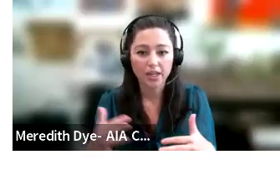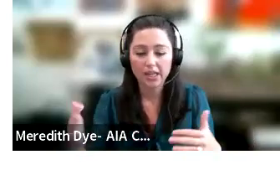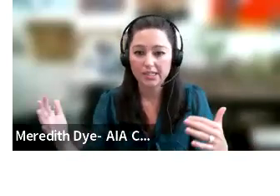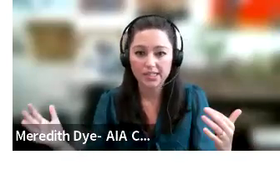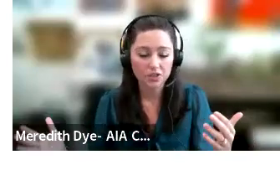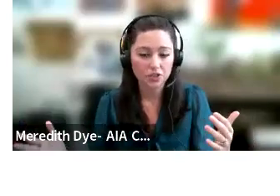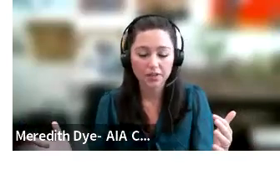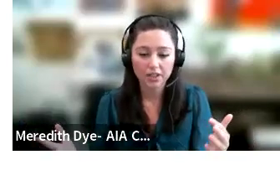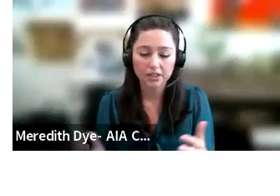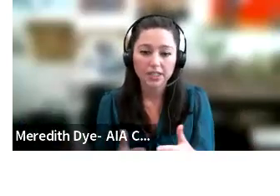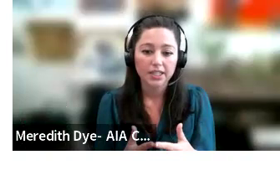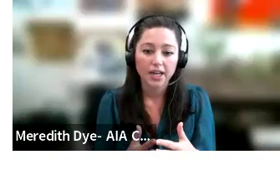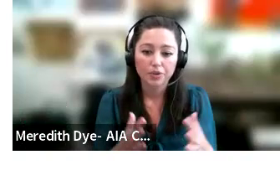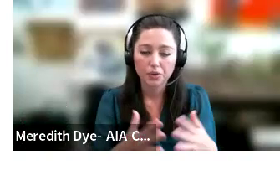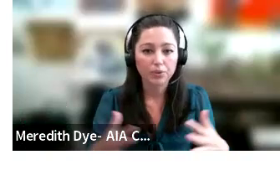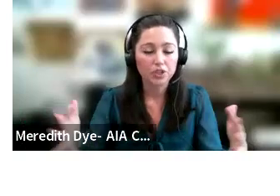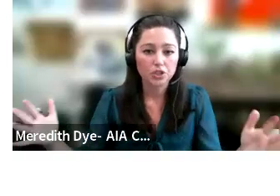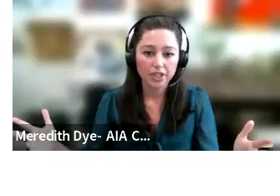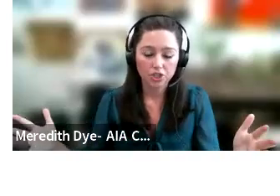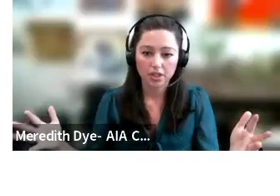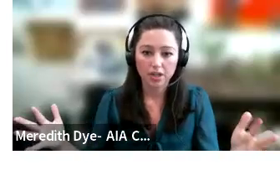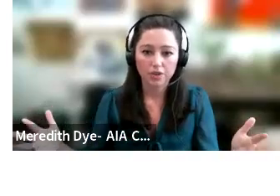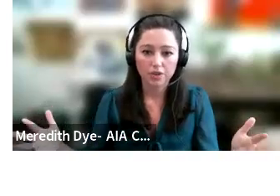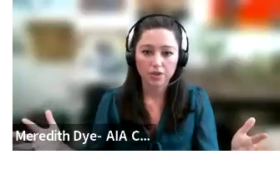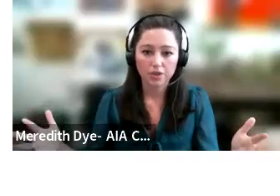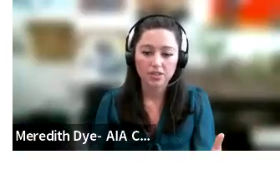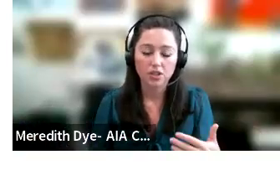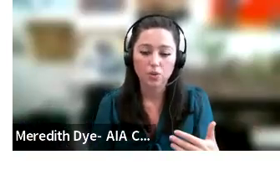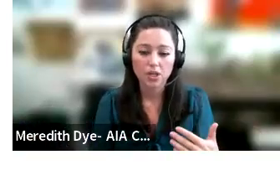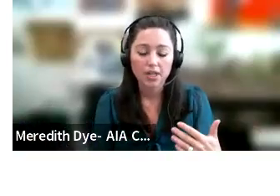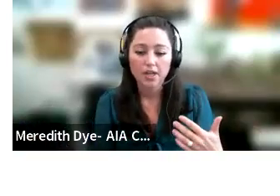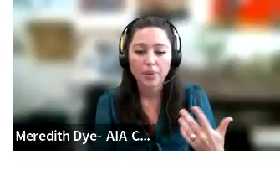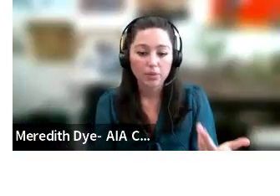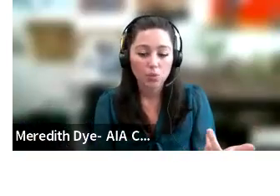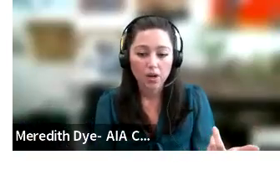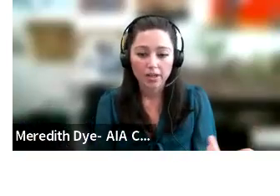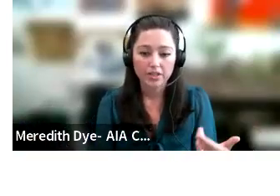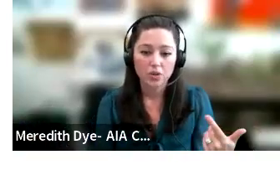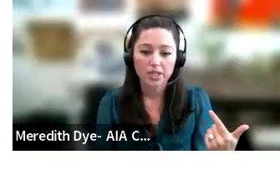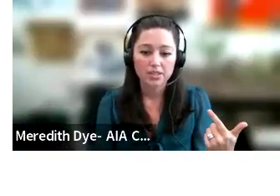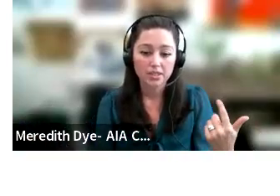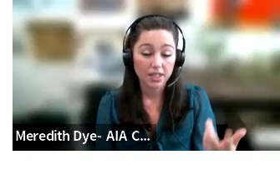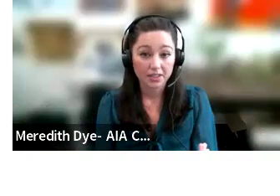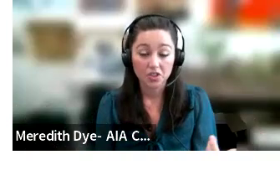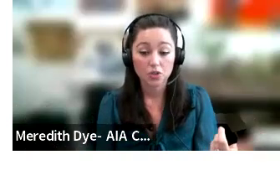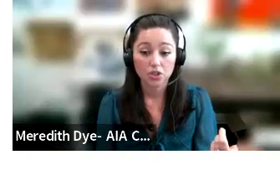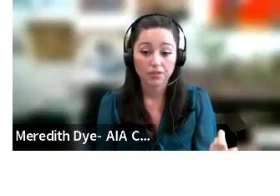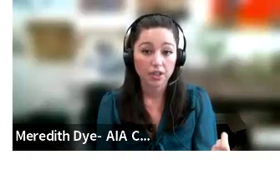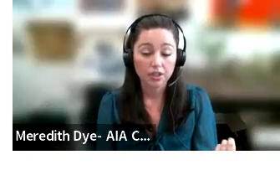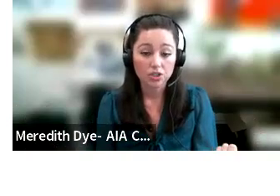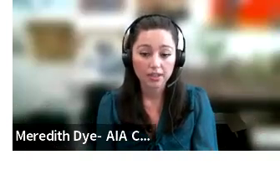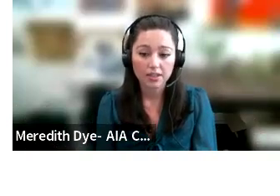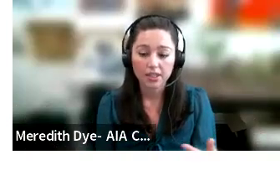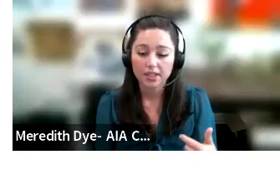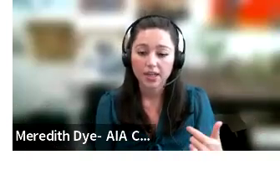payments or you might get 6 or 7 throughout the duration of the process. So payment 1 is always the execution